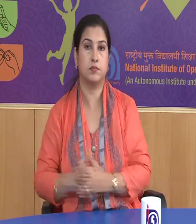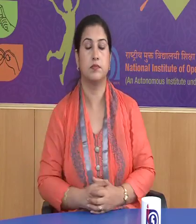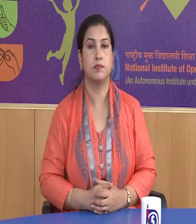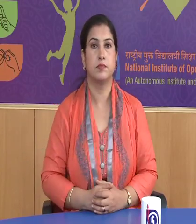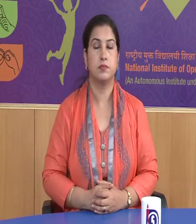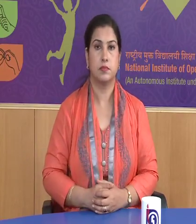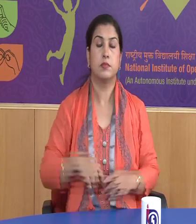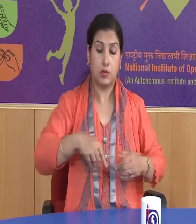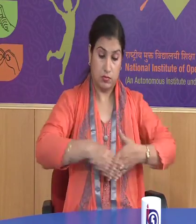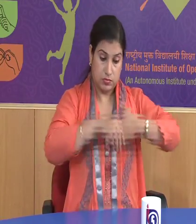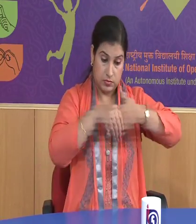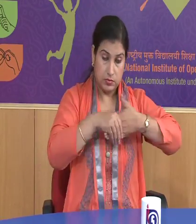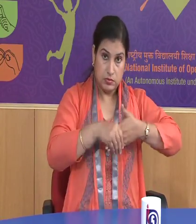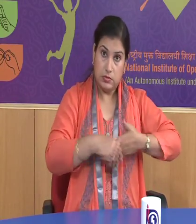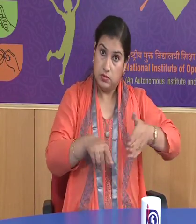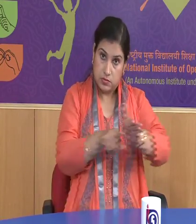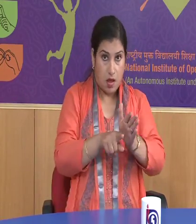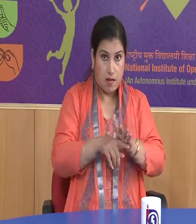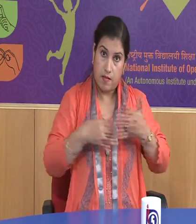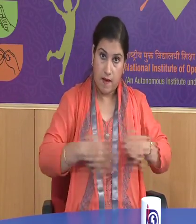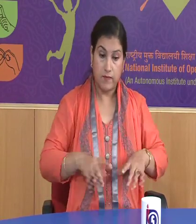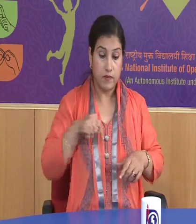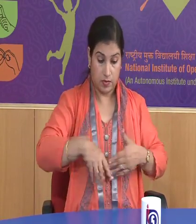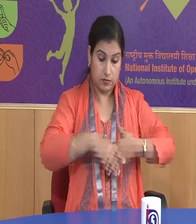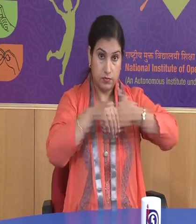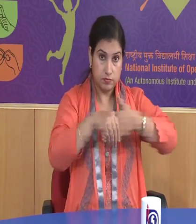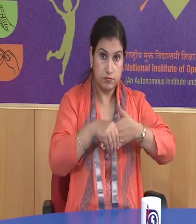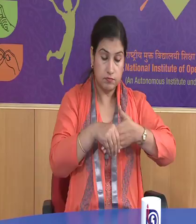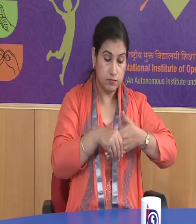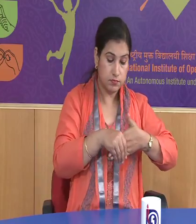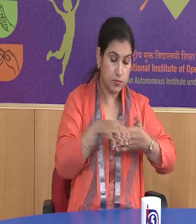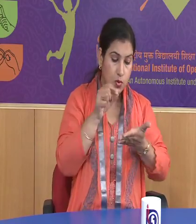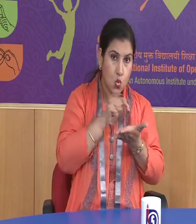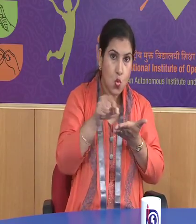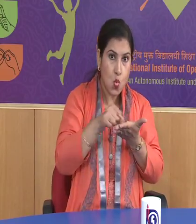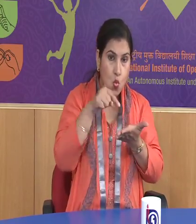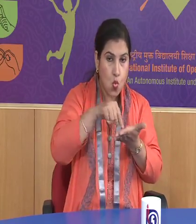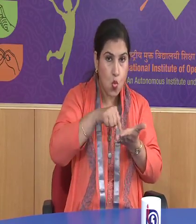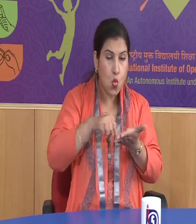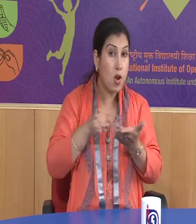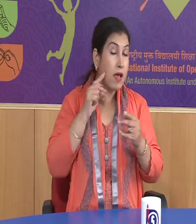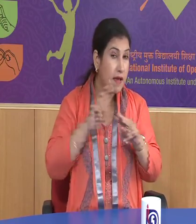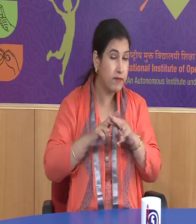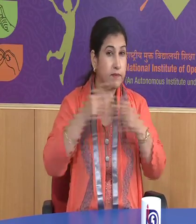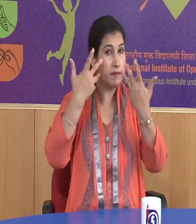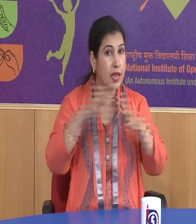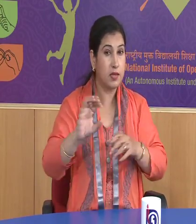According to this treaty, if any country attacks any of the three